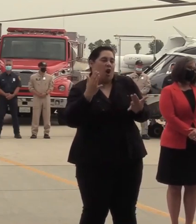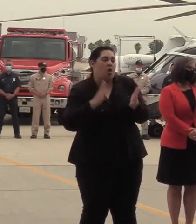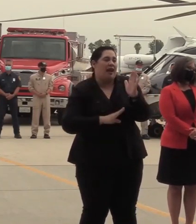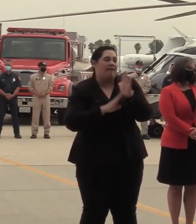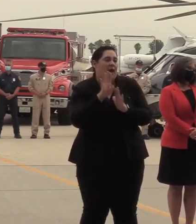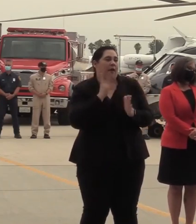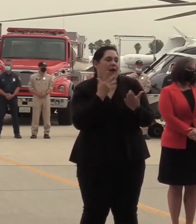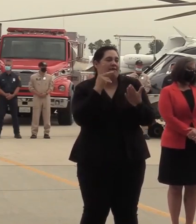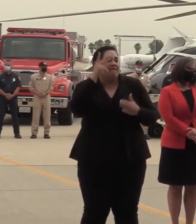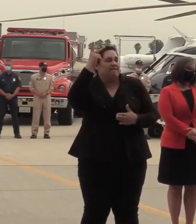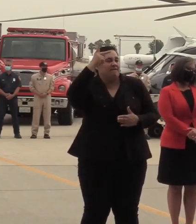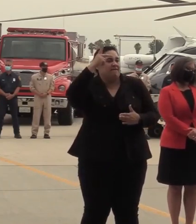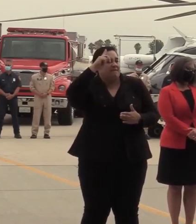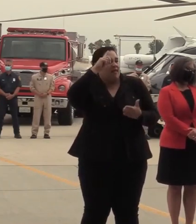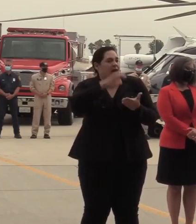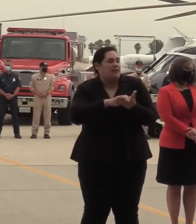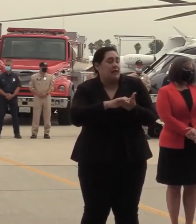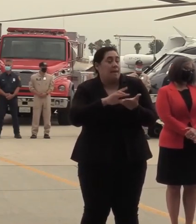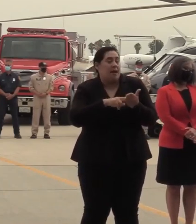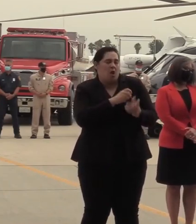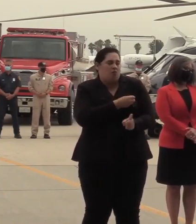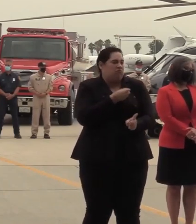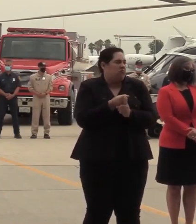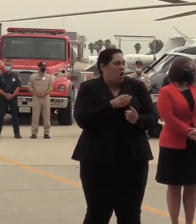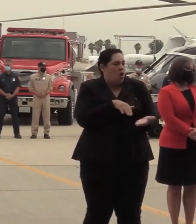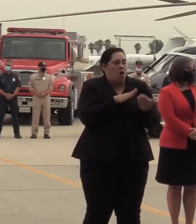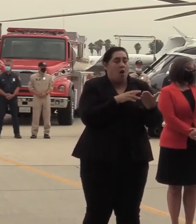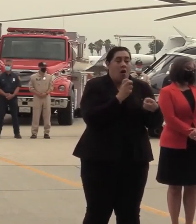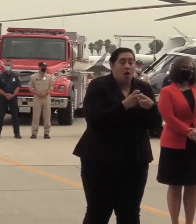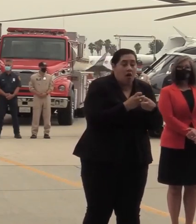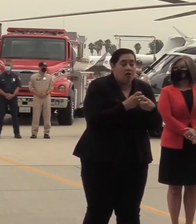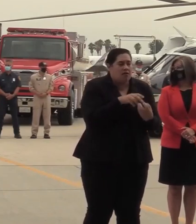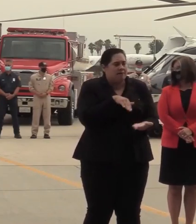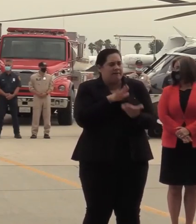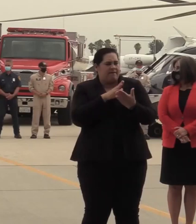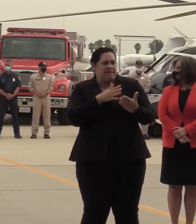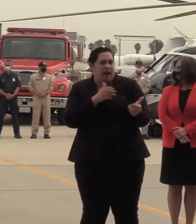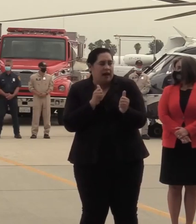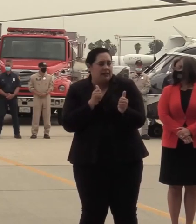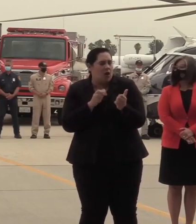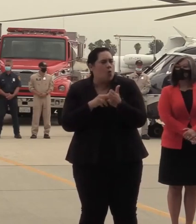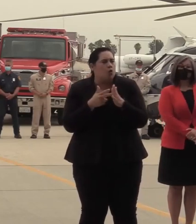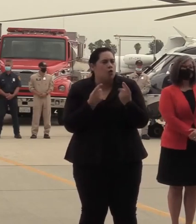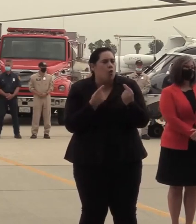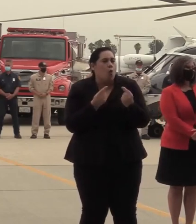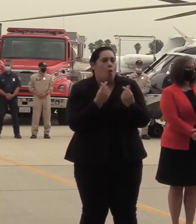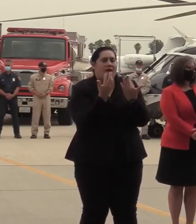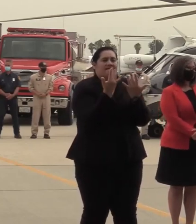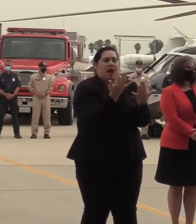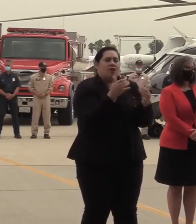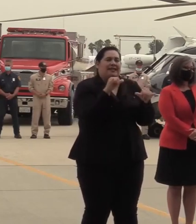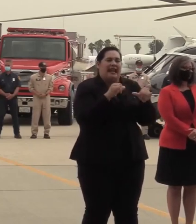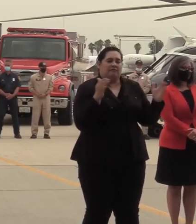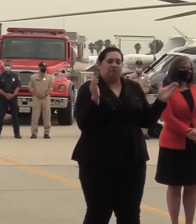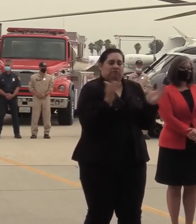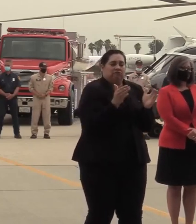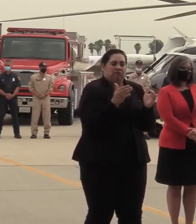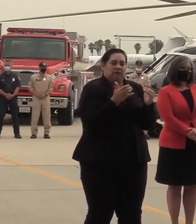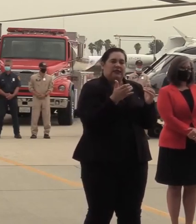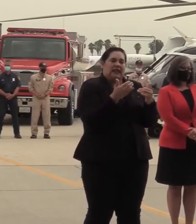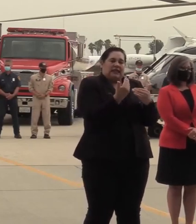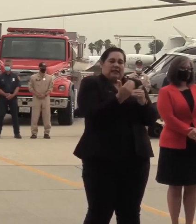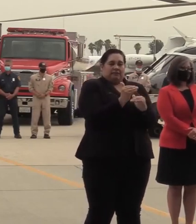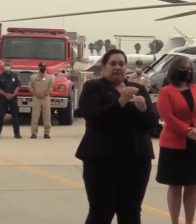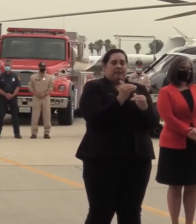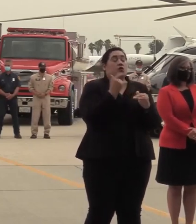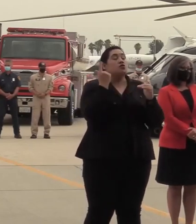hit it fast. We do that to keep the fire small, contain the footprint. So with the